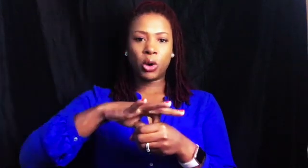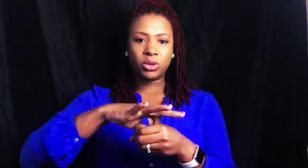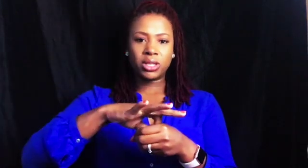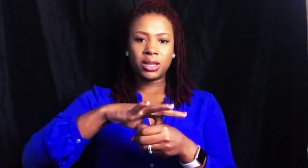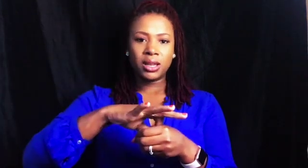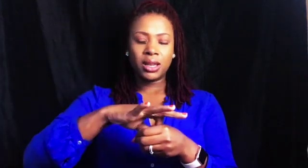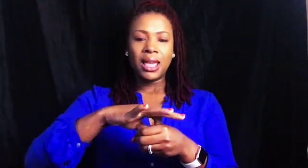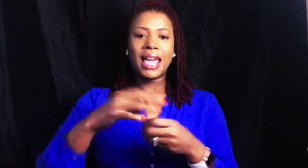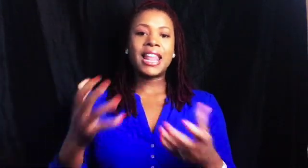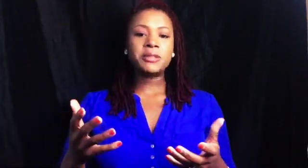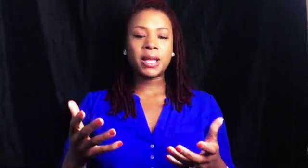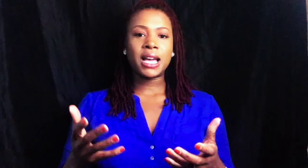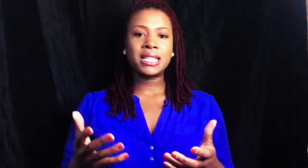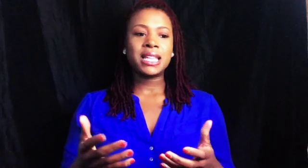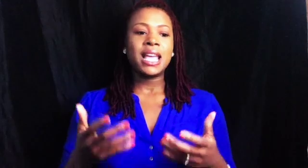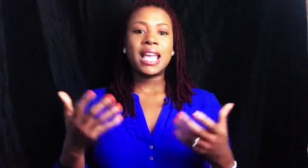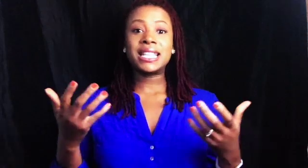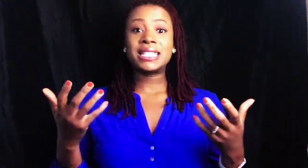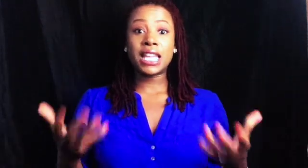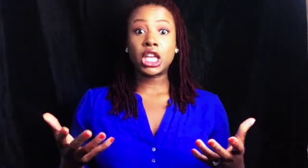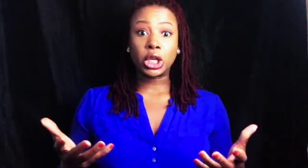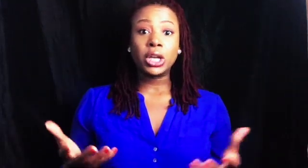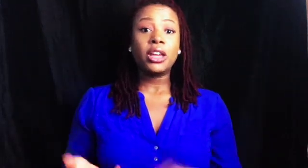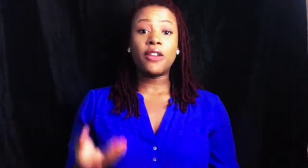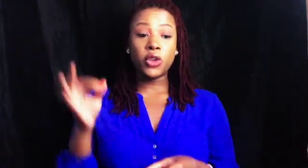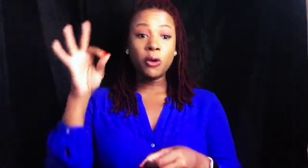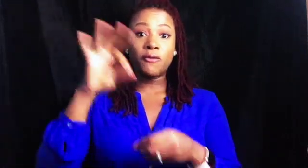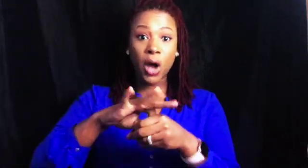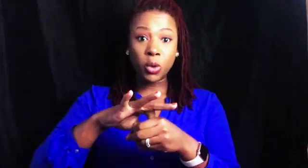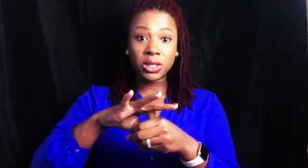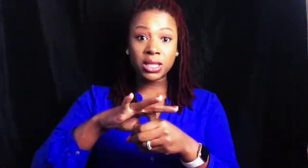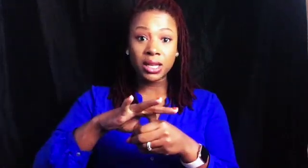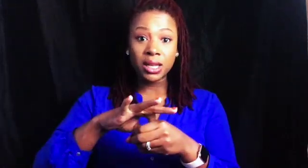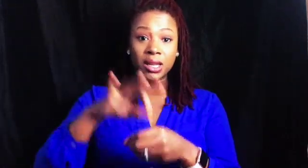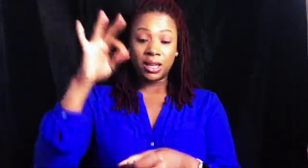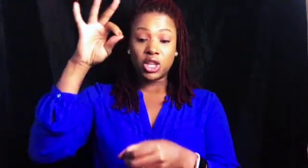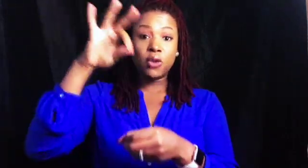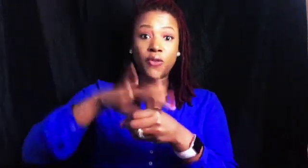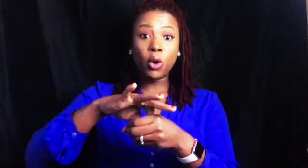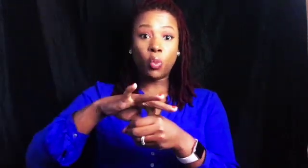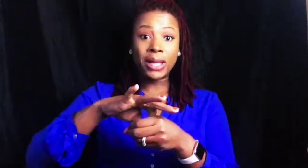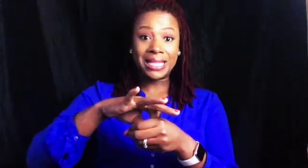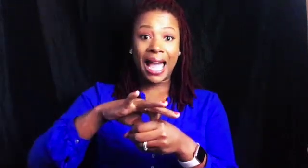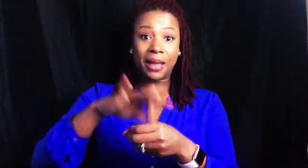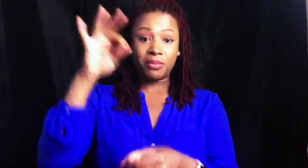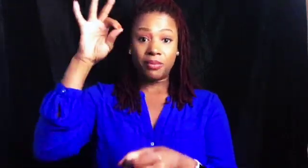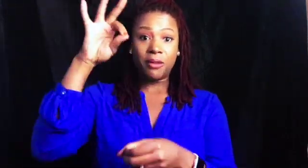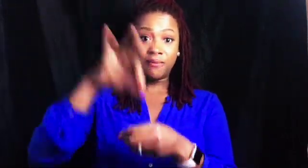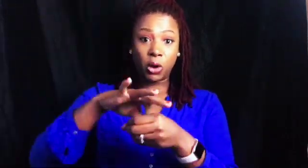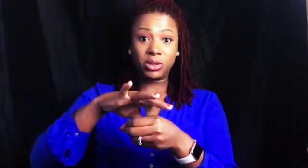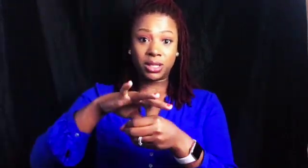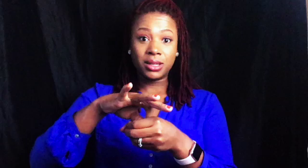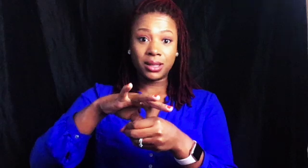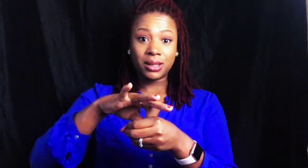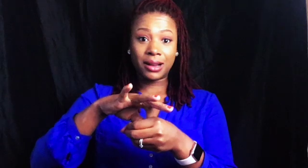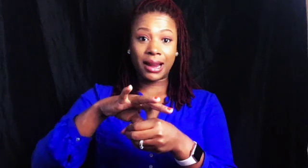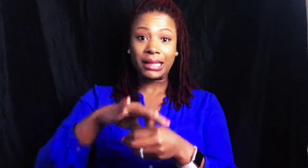vote. And that's because it's singular. If you vote one time. Vote. All right?